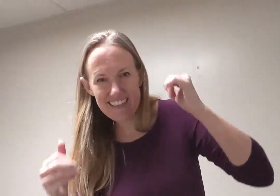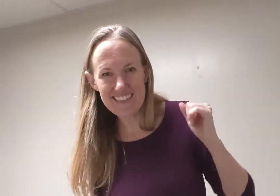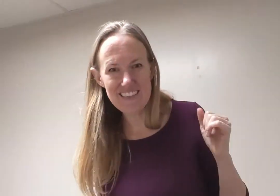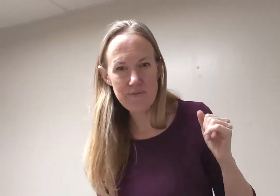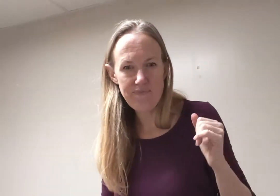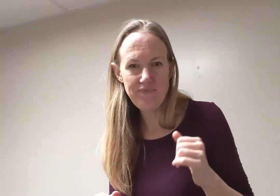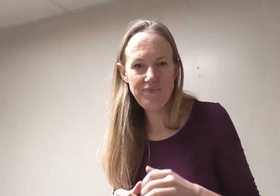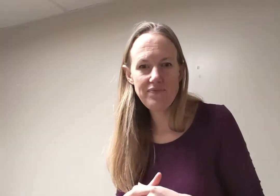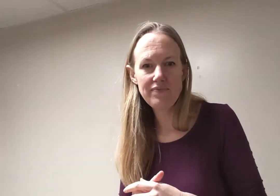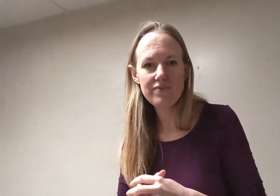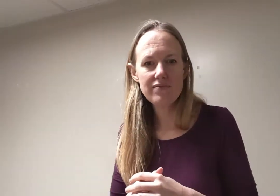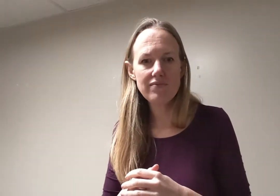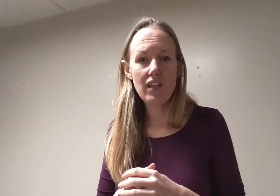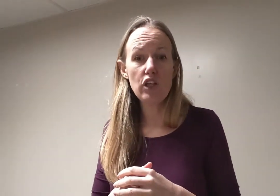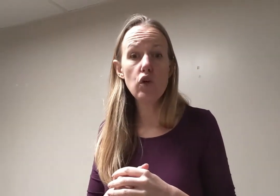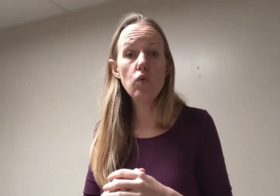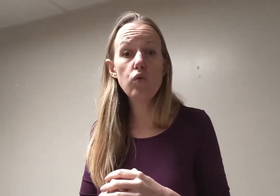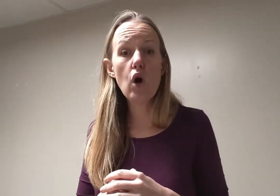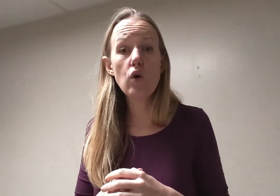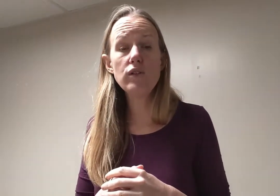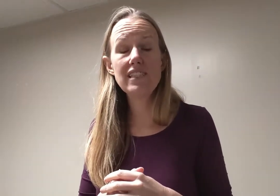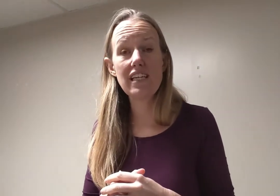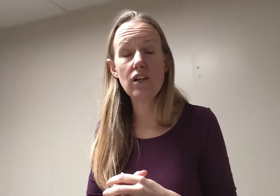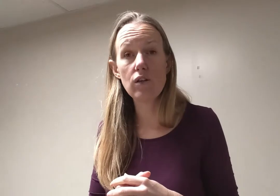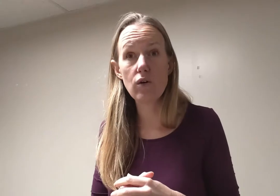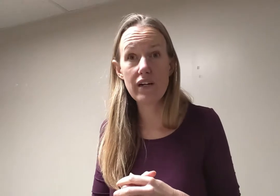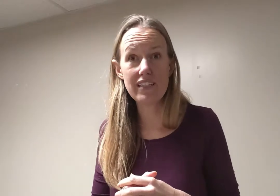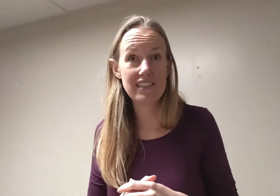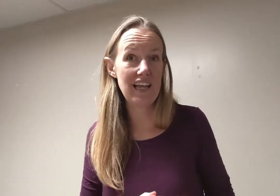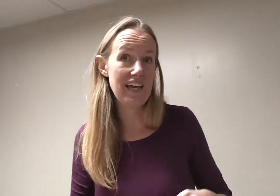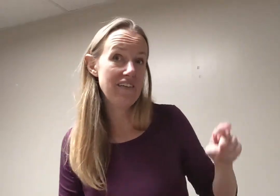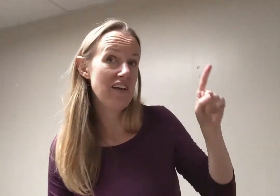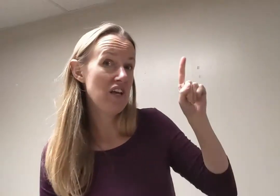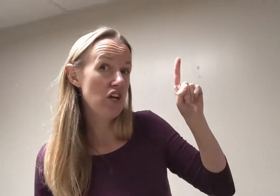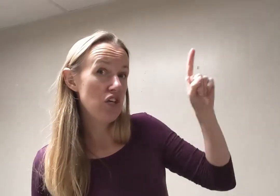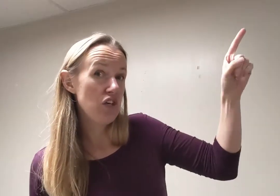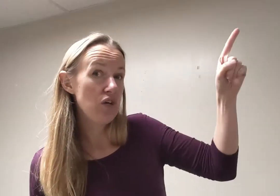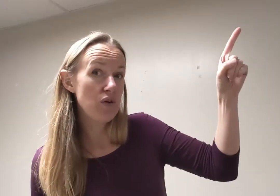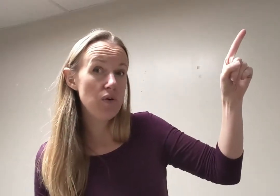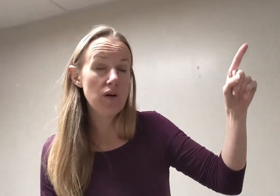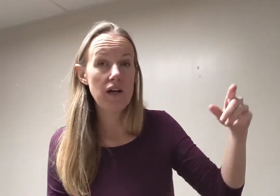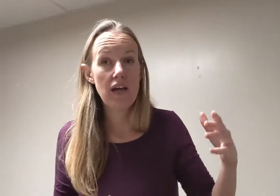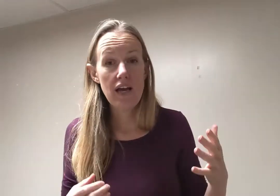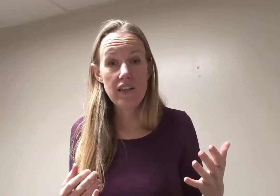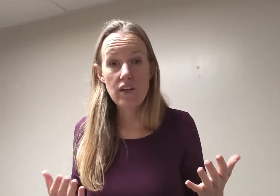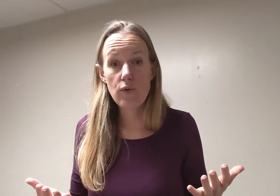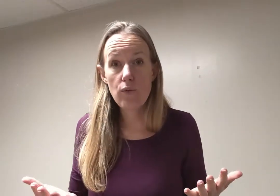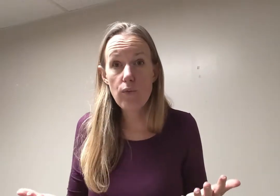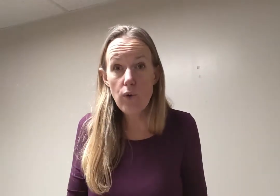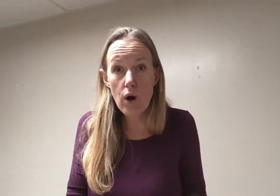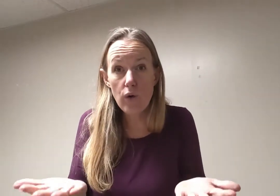Darkness. You rose in glorious light. You, and then